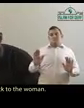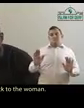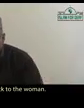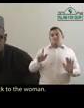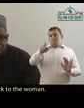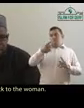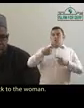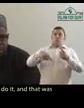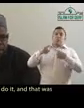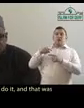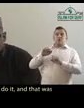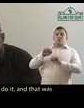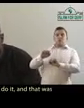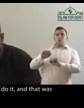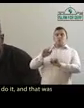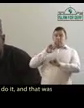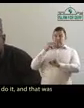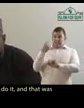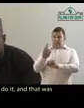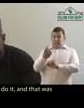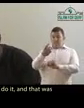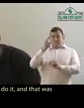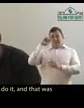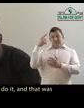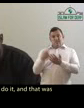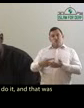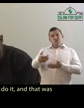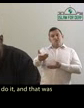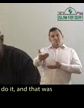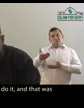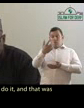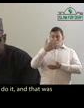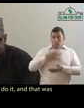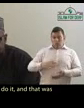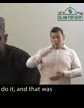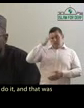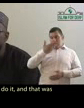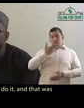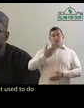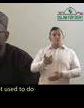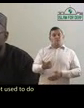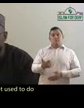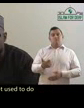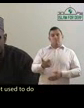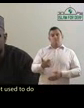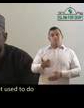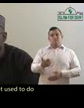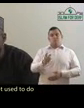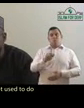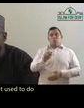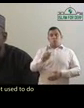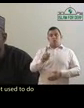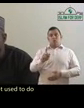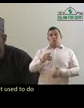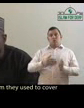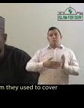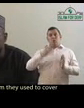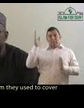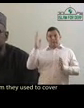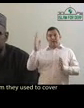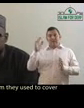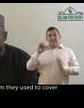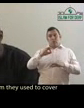goes back to the woman. If she wants to do it, she can do it. And that was what the wives of the Prophet used to